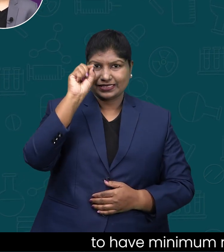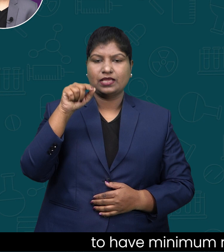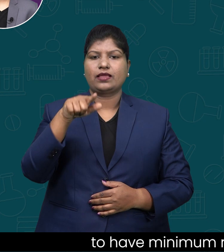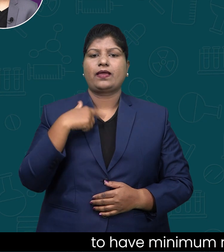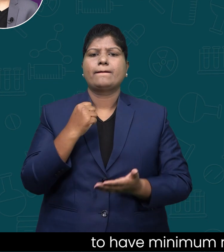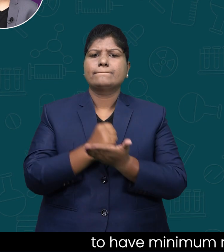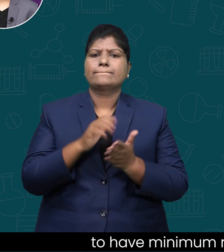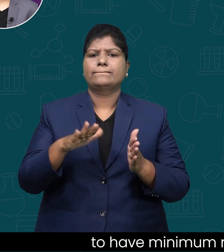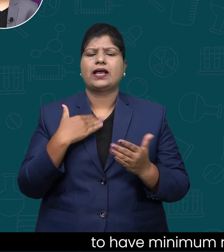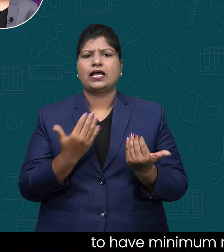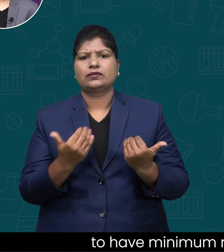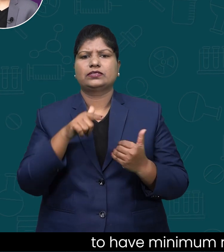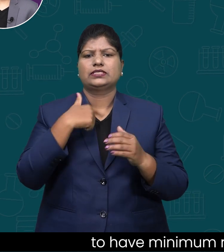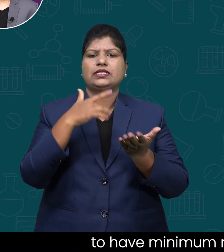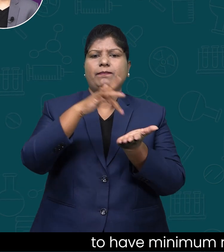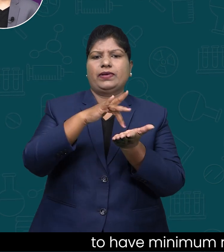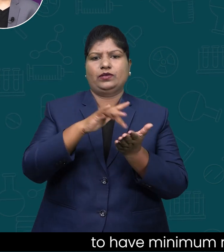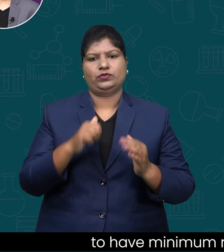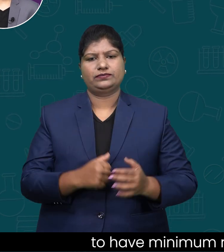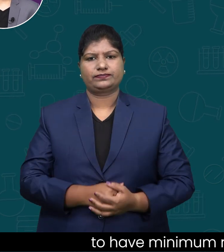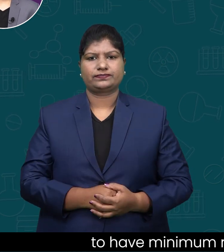minimum repulsion between them.